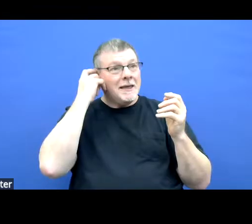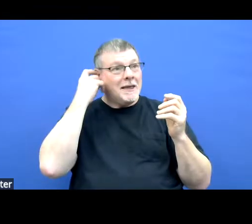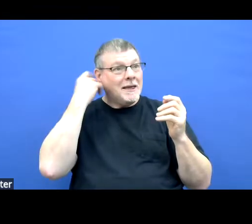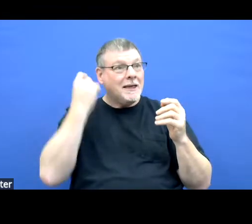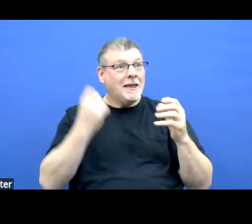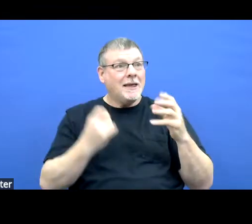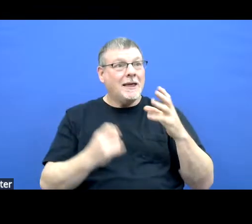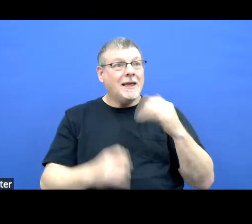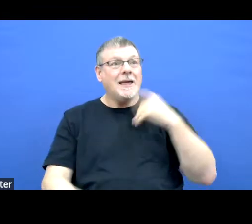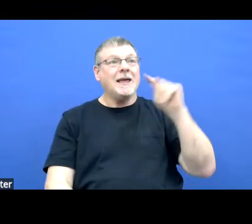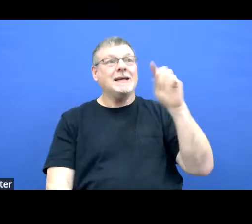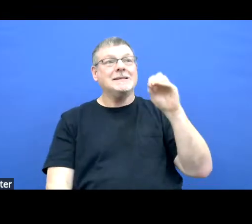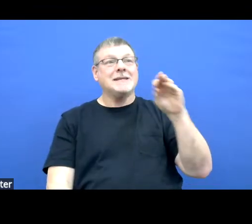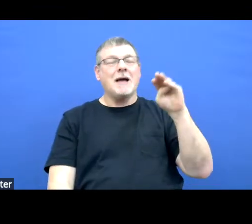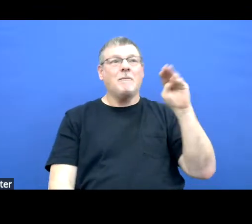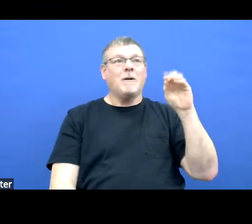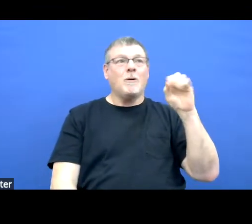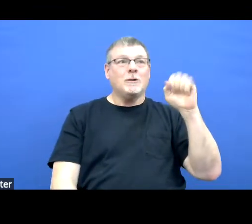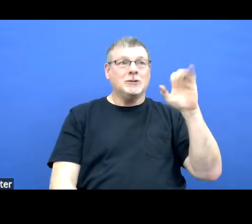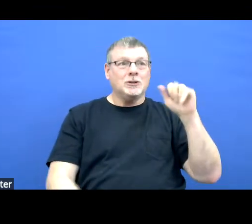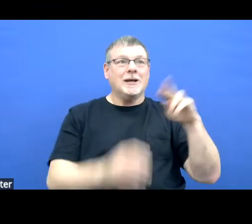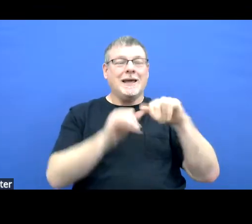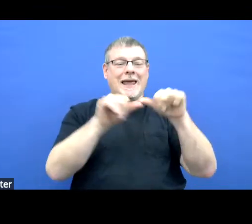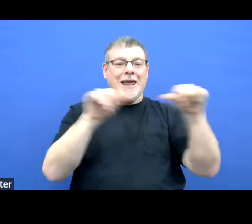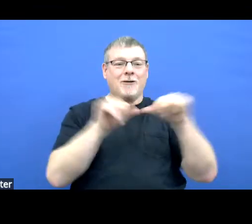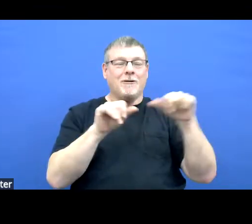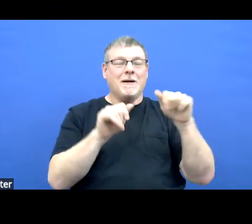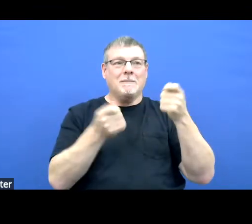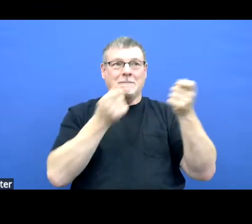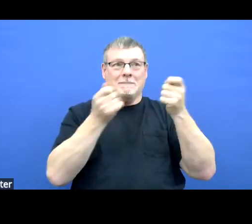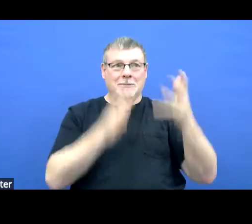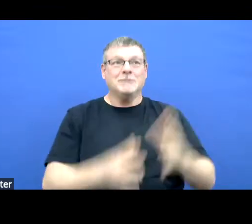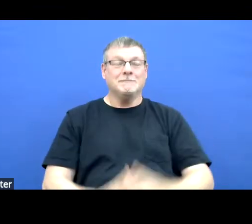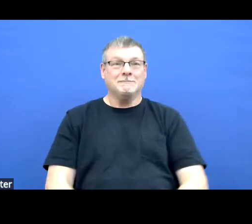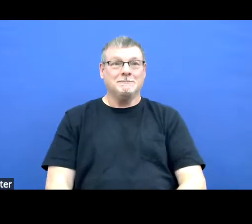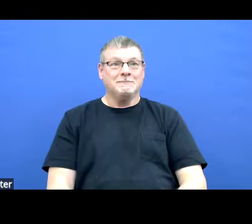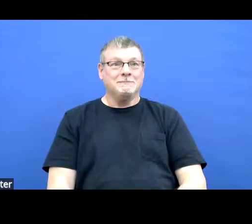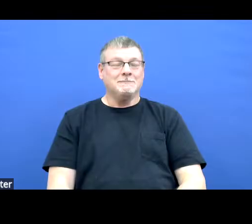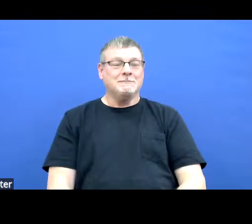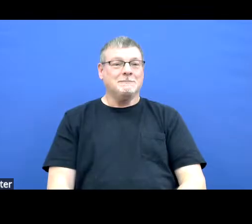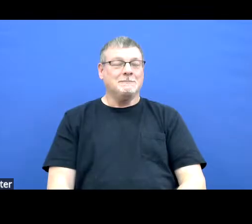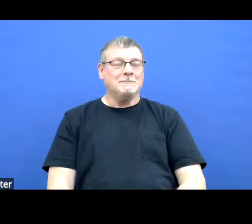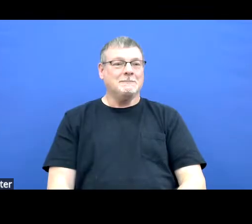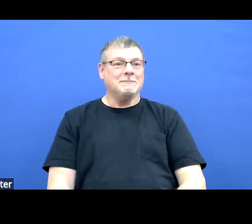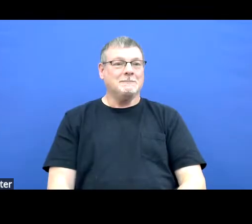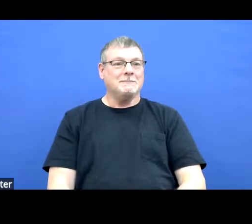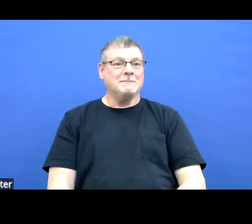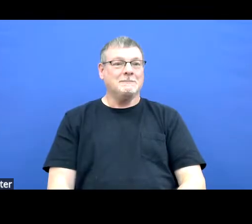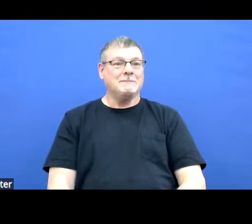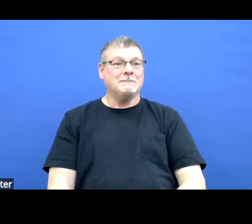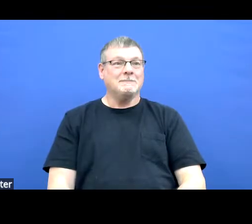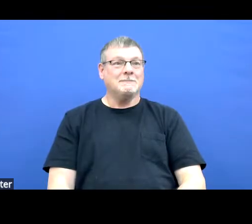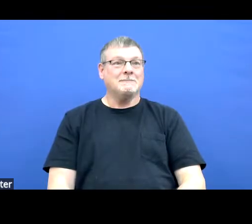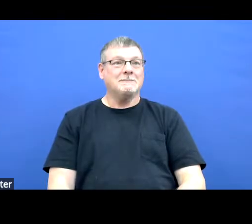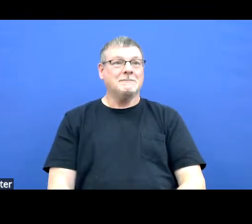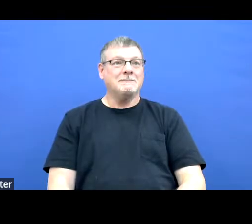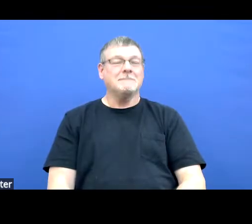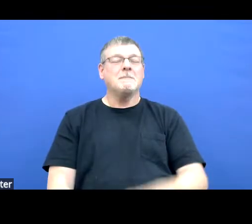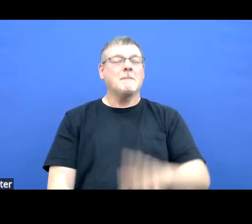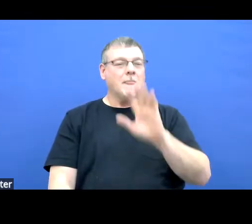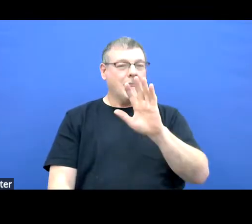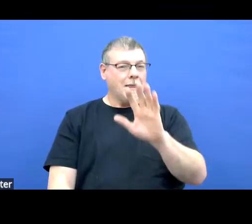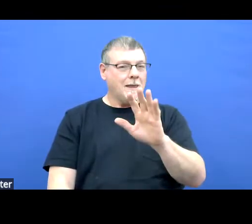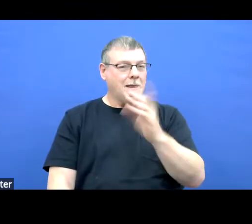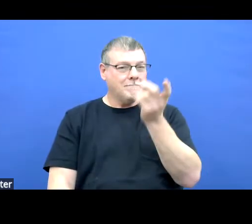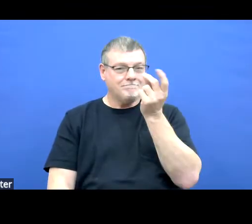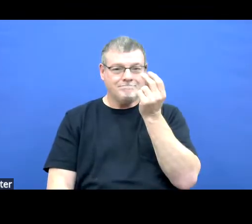And I'm Tom Wilshins. I'm the area manager for All right, so just one thing